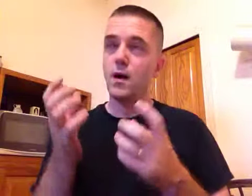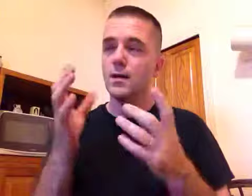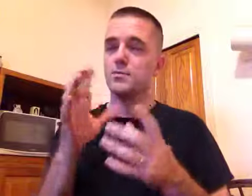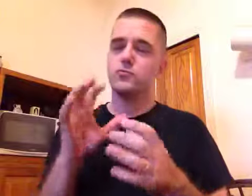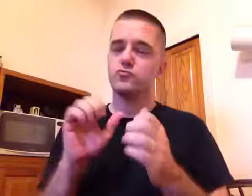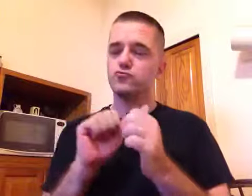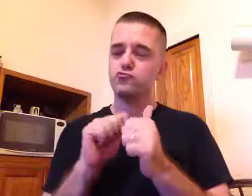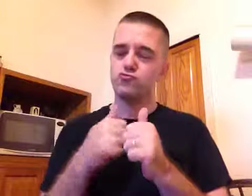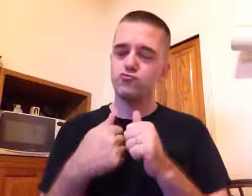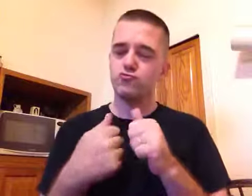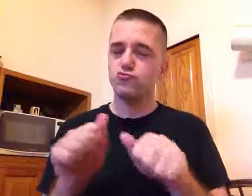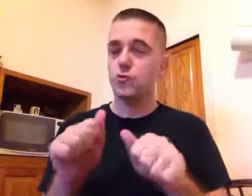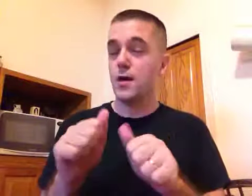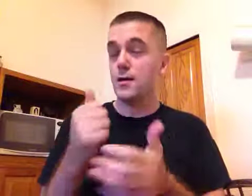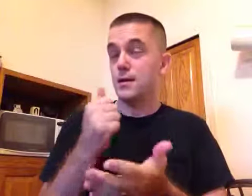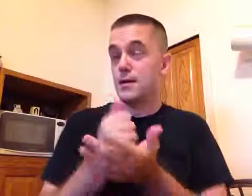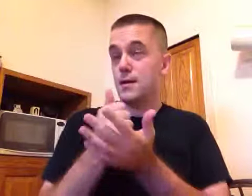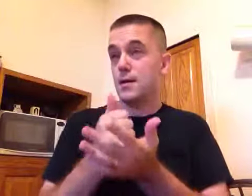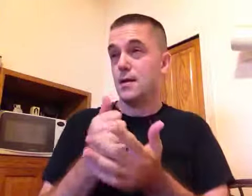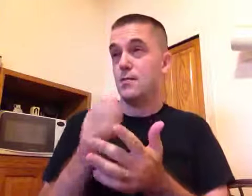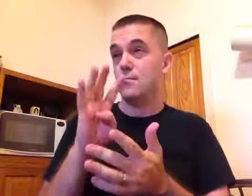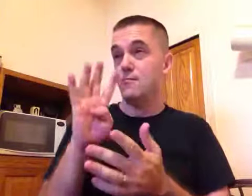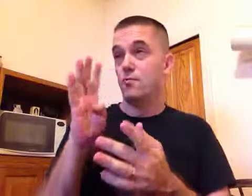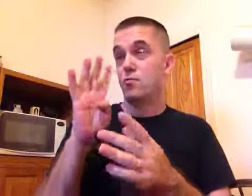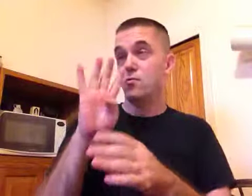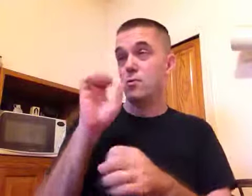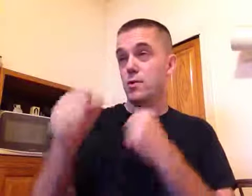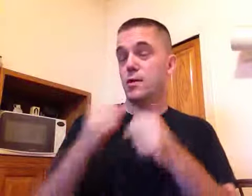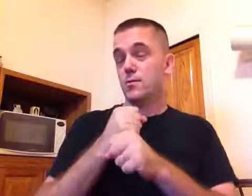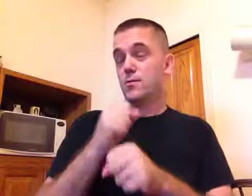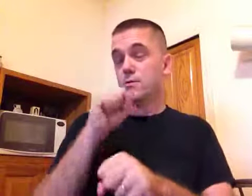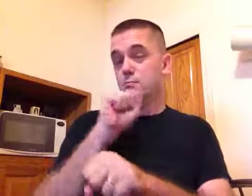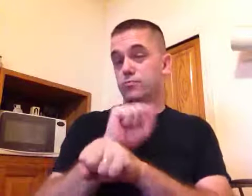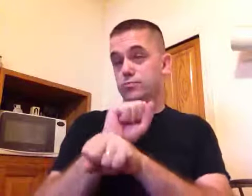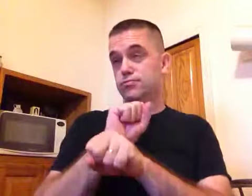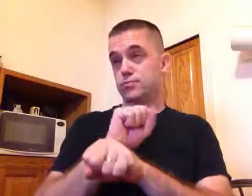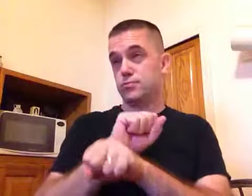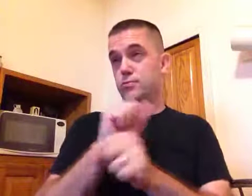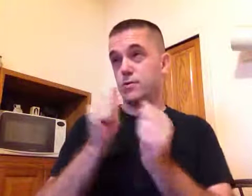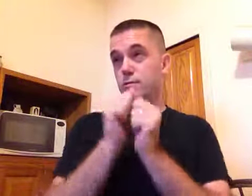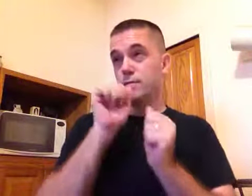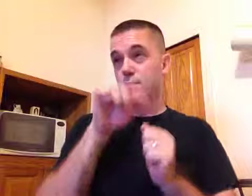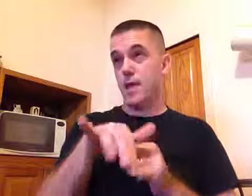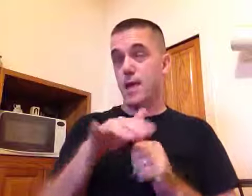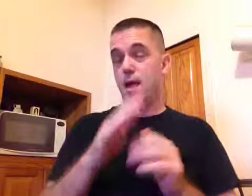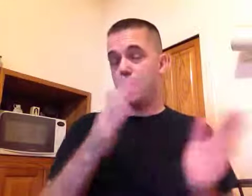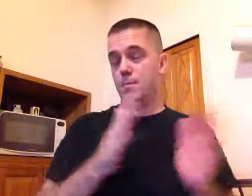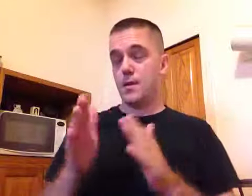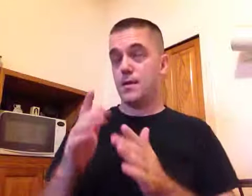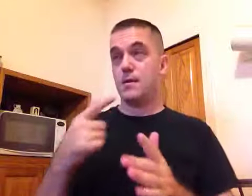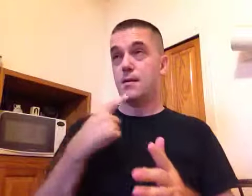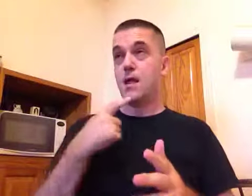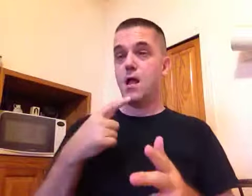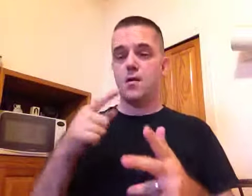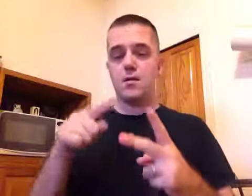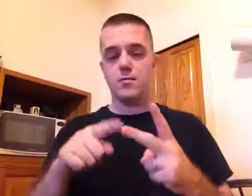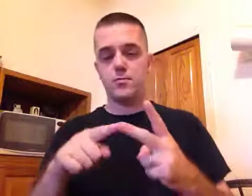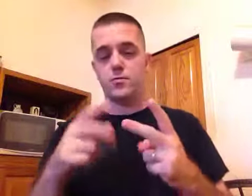years. The other choice I heard about where you could negotiate with the credit card companies, but once